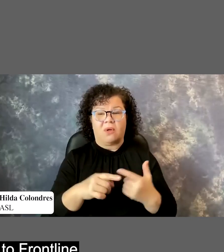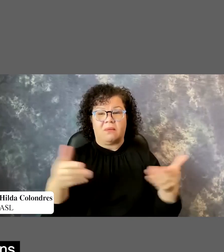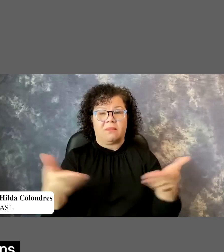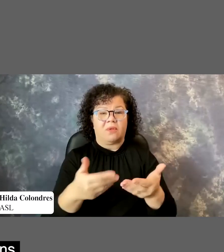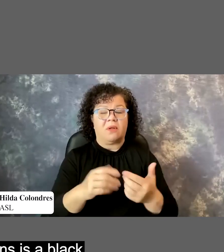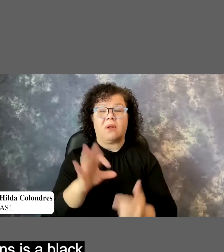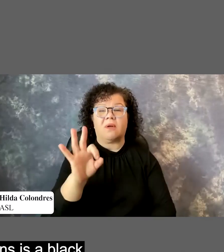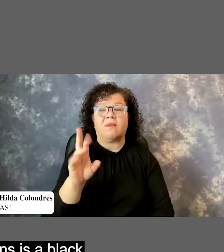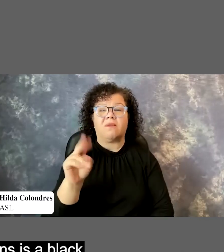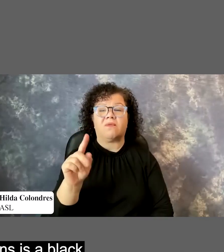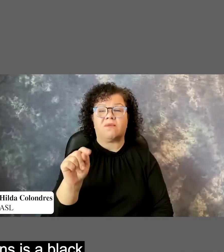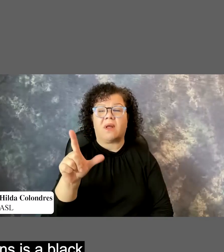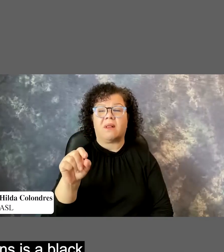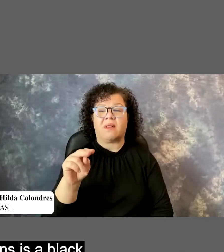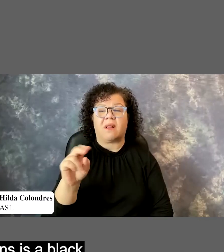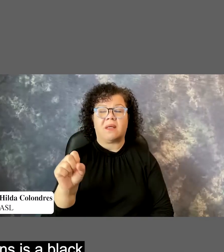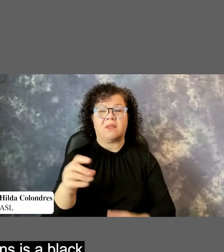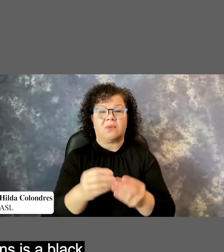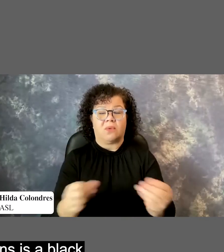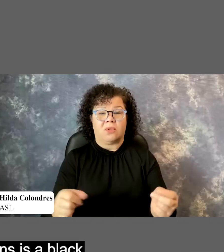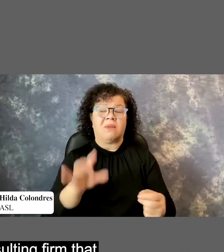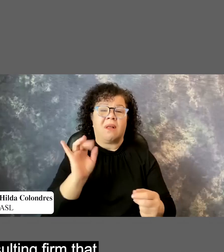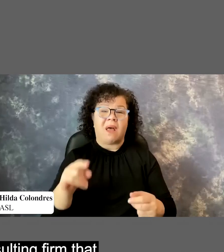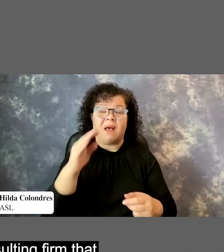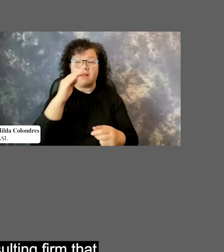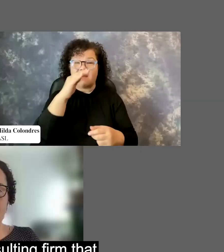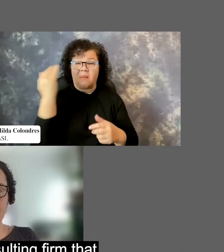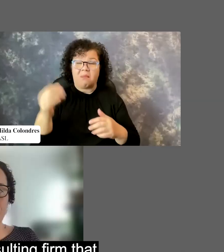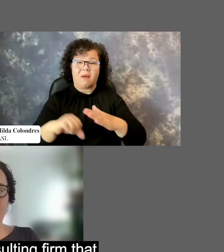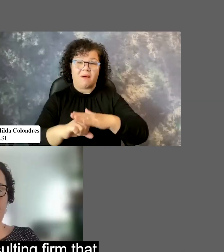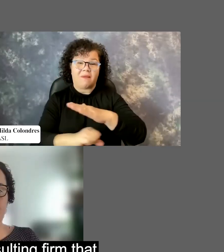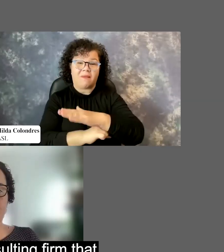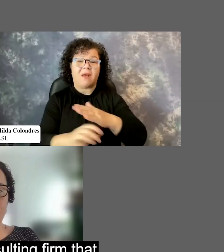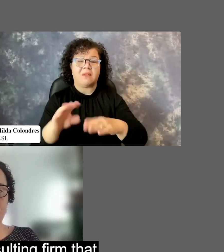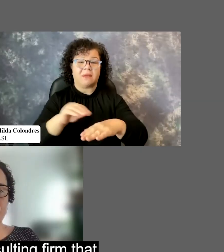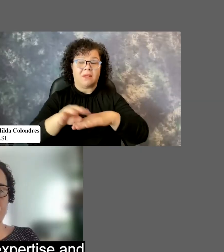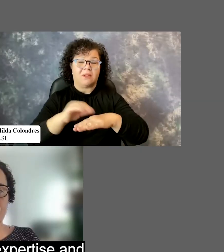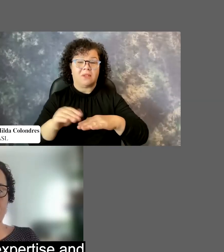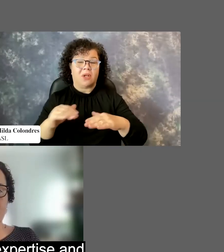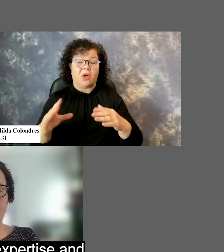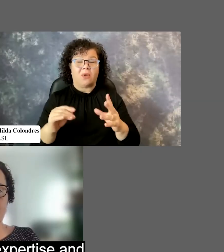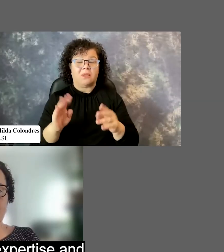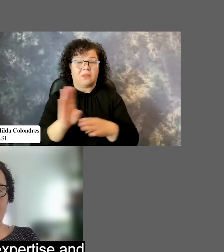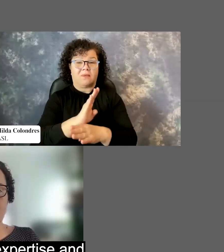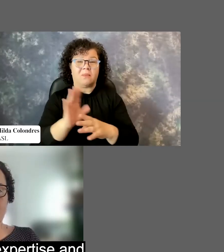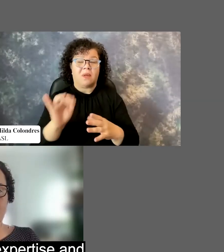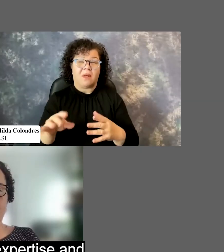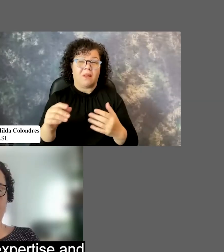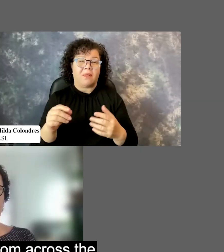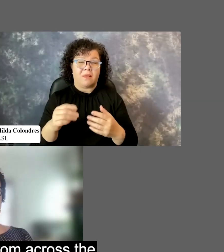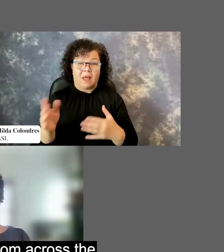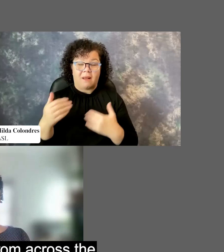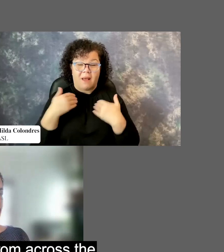Solutions. Frontline Solutions is a Black-founded, Black-led consulting firm that brings together expertise and